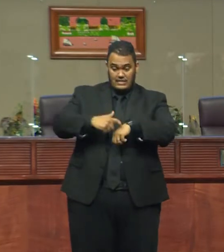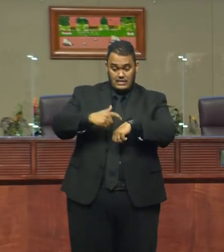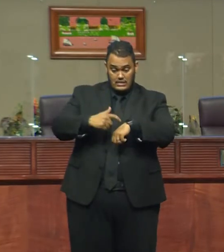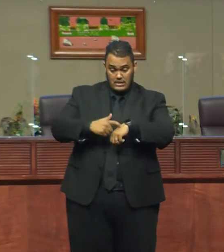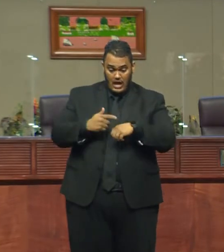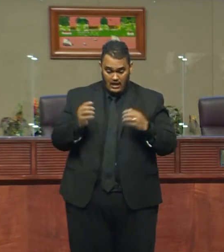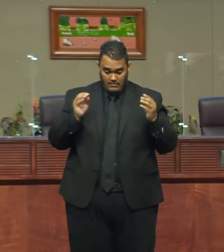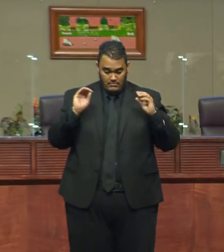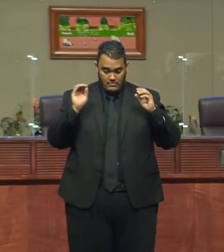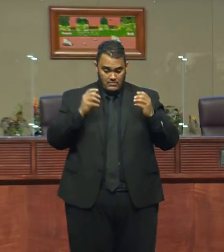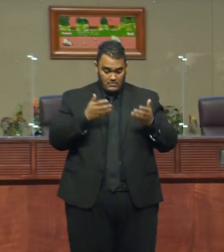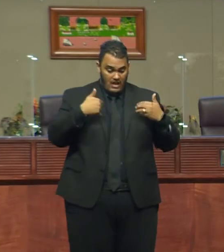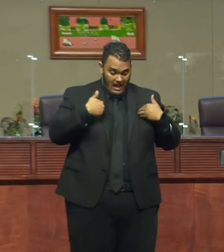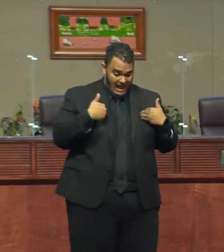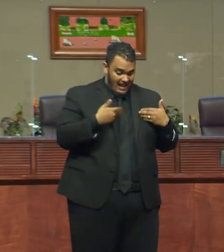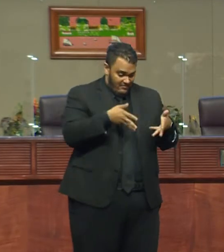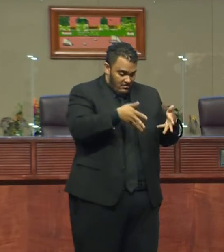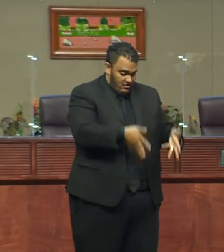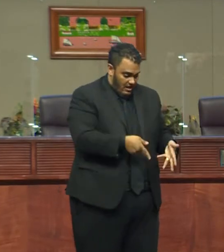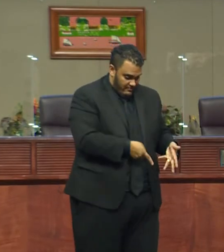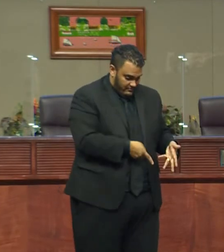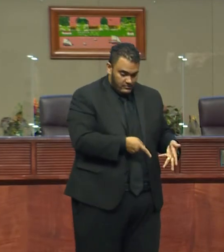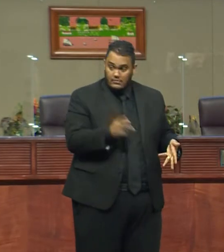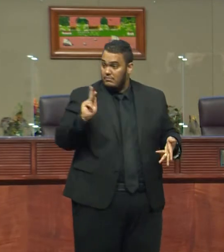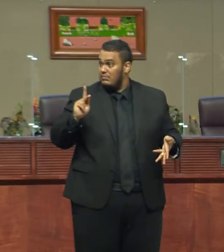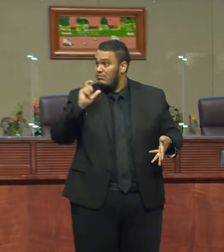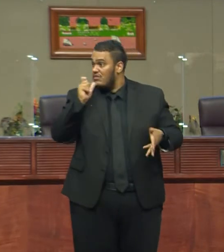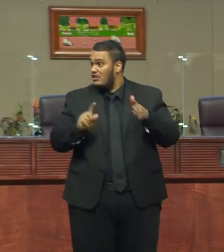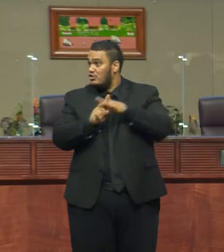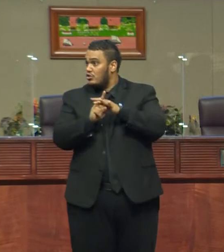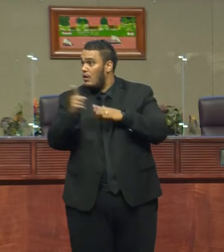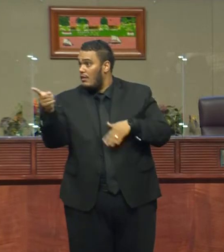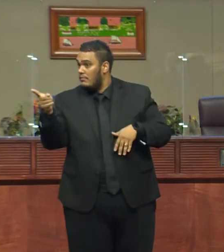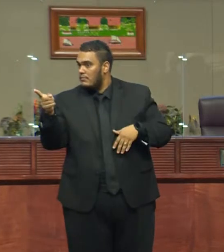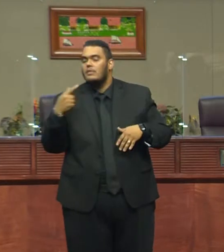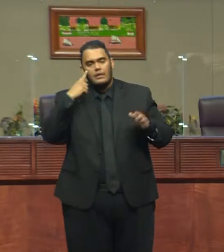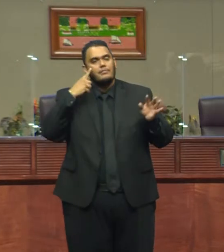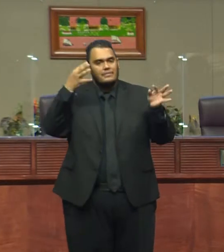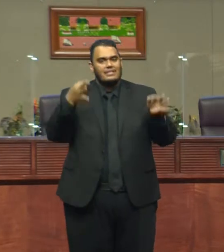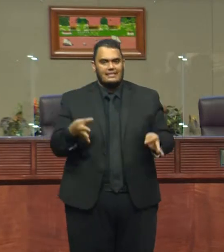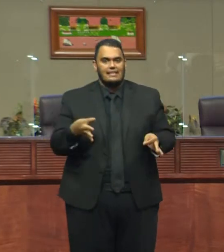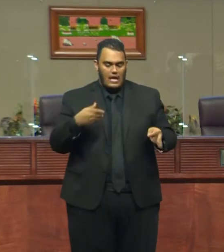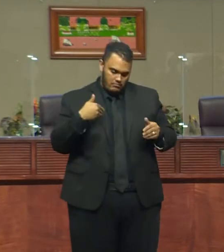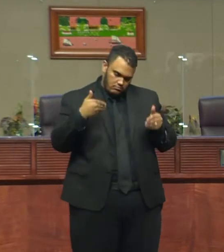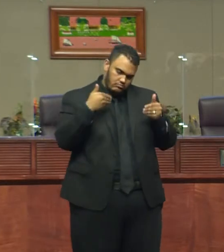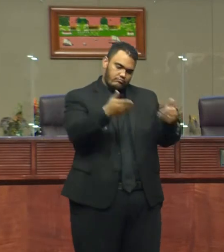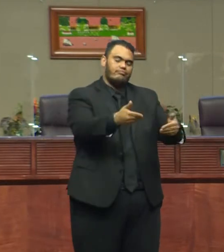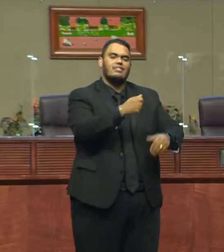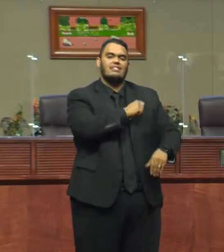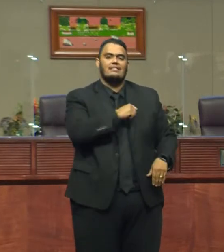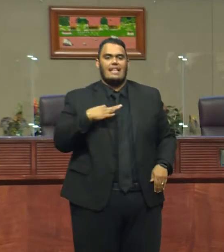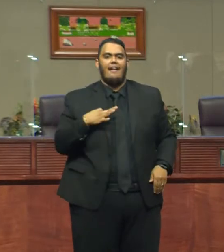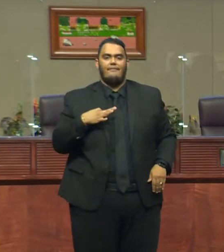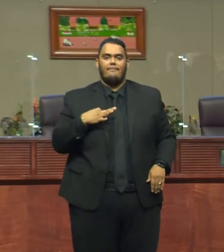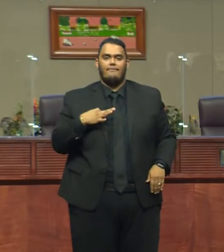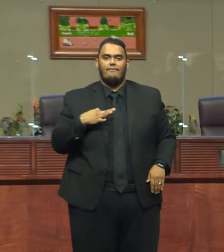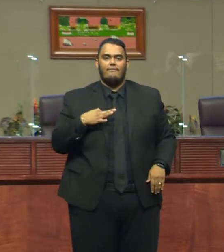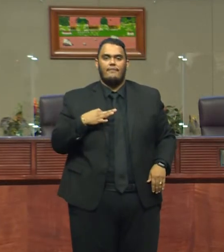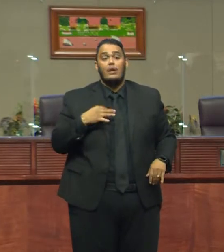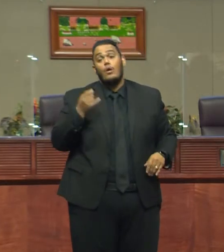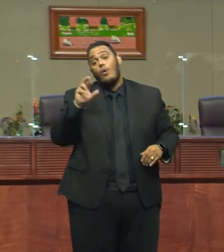up for whatever reason, we have always given to our staff that may need a second or first, or sometimes to the people who